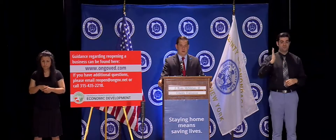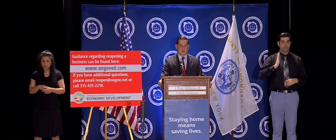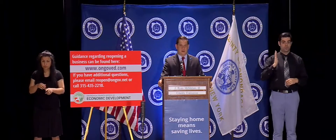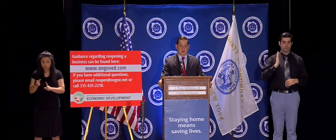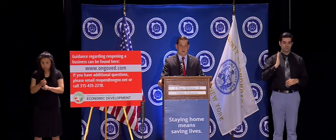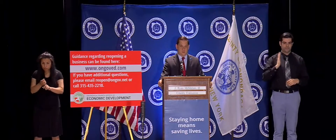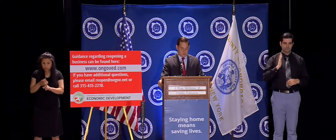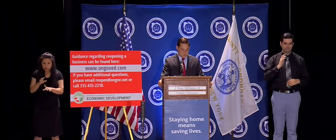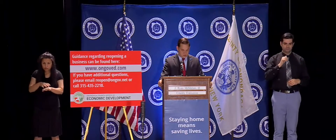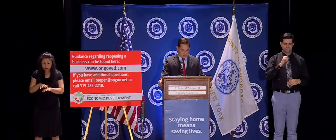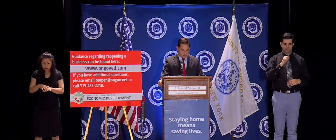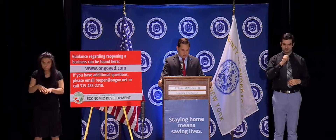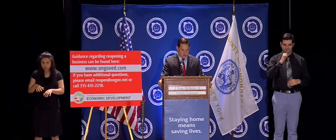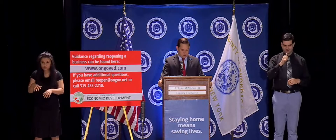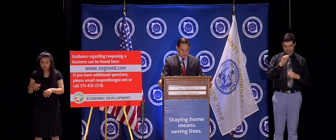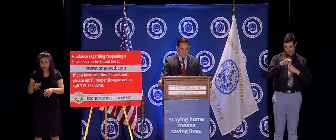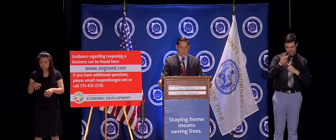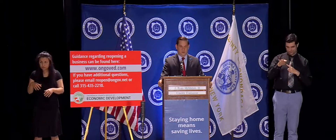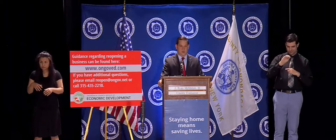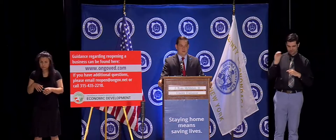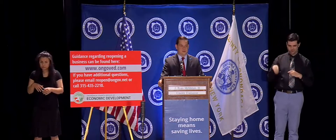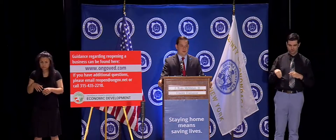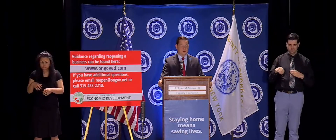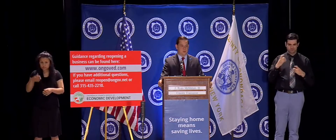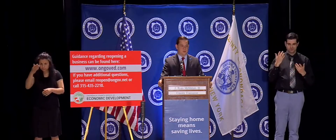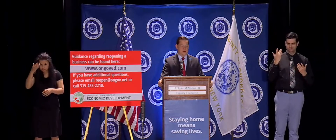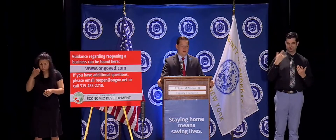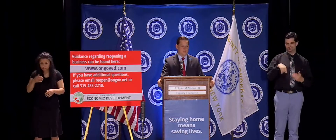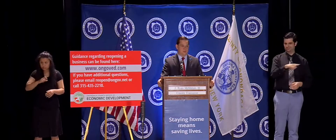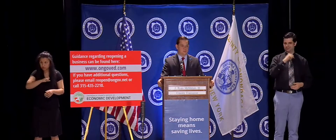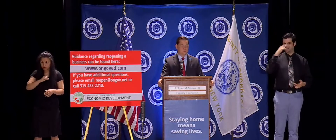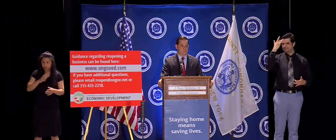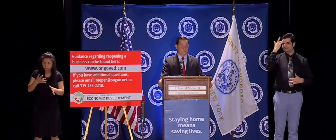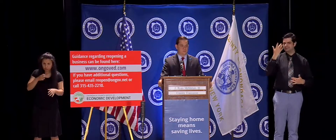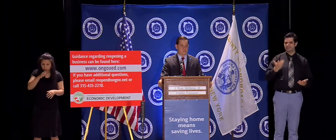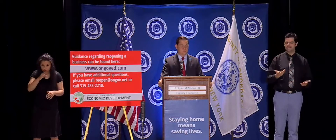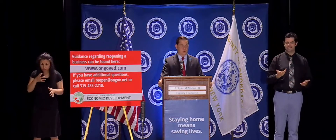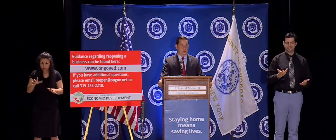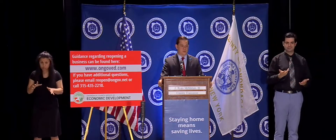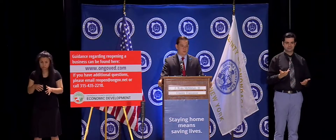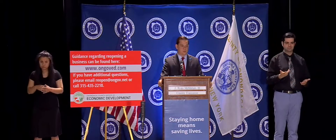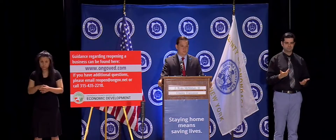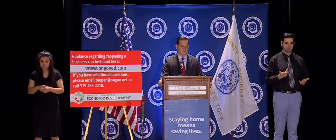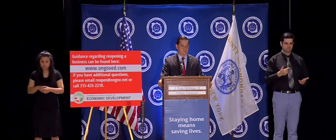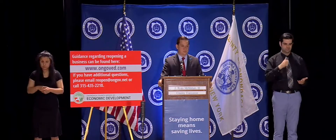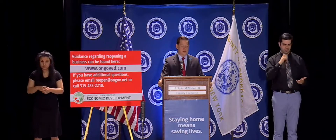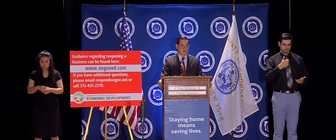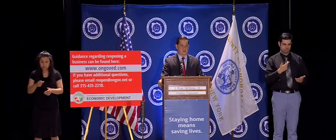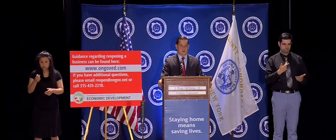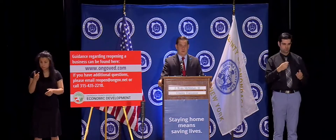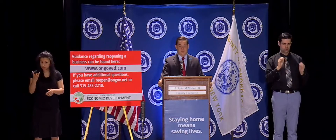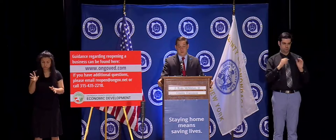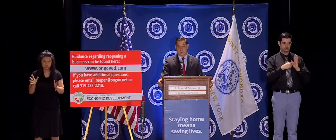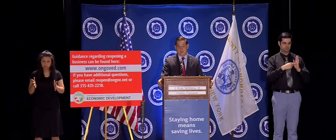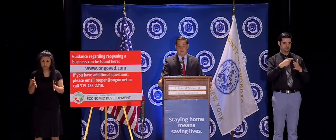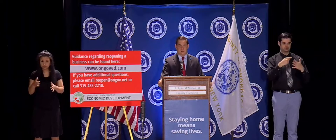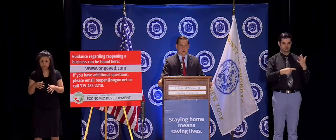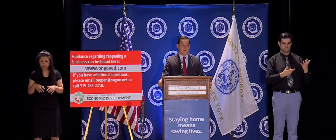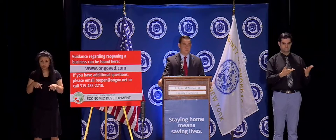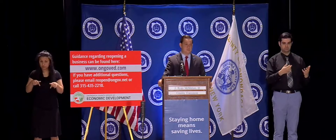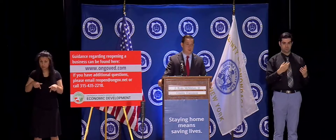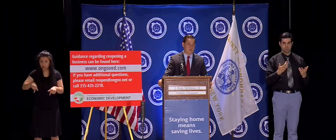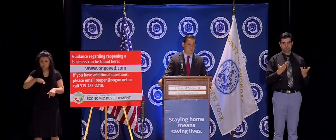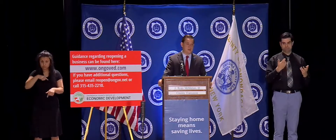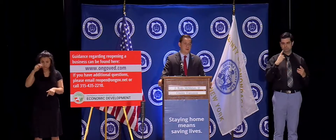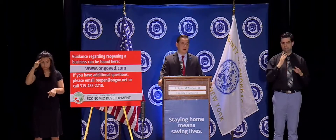So we wouldn't be talking about 42 cases today. We'd be talking about 22. And everybody would be saying, hey, not